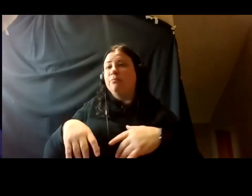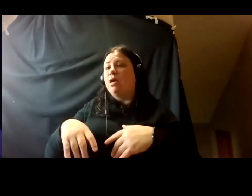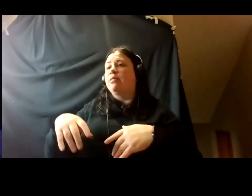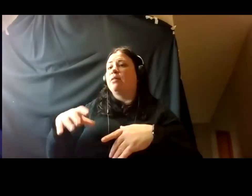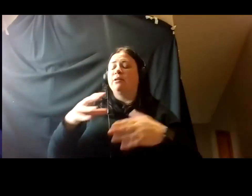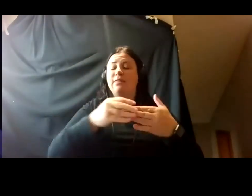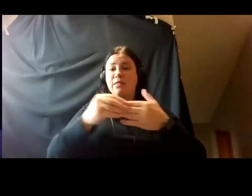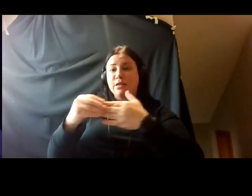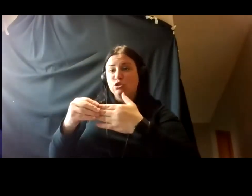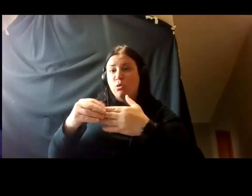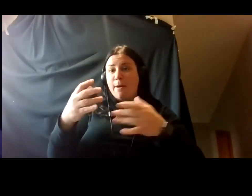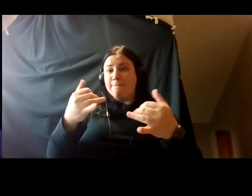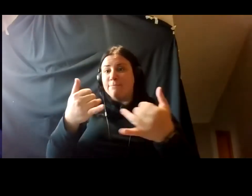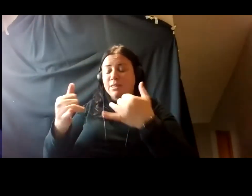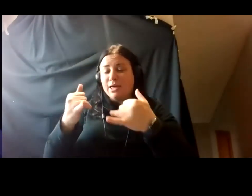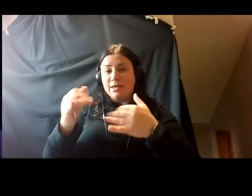I was 6 years old.